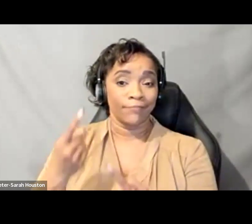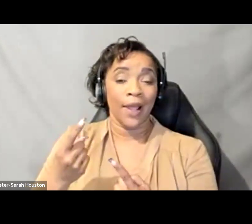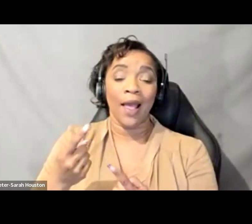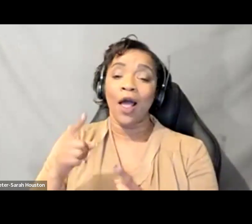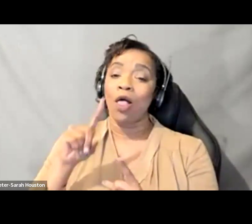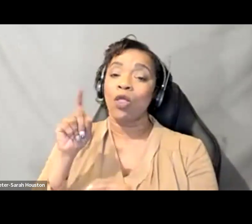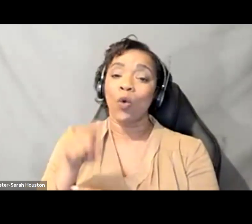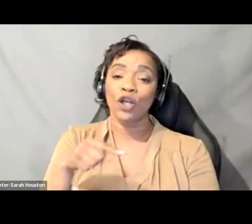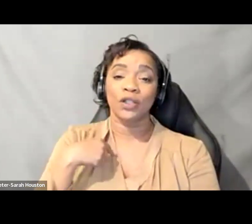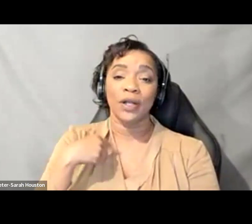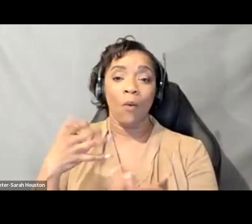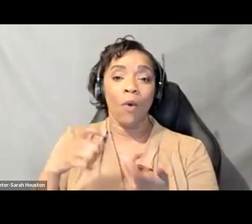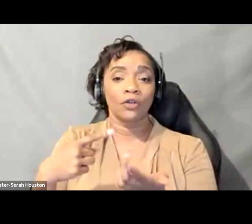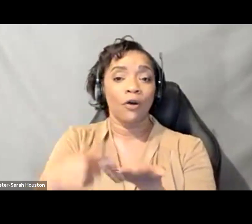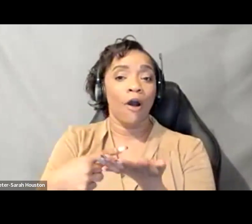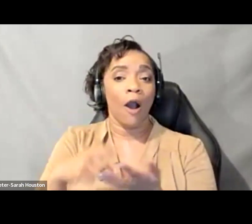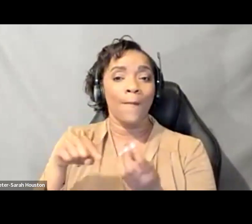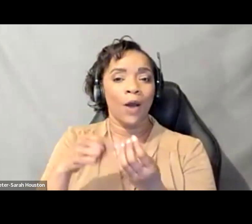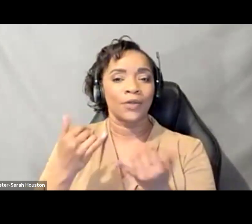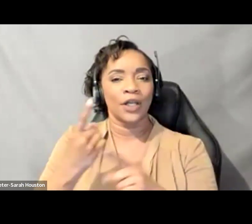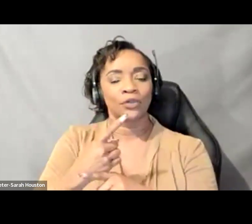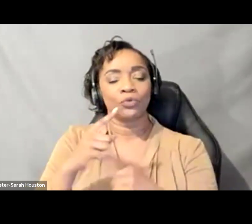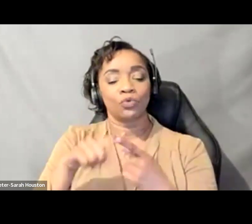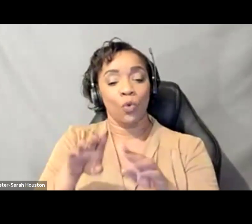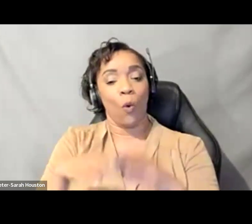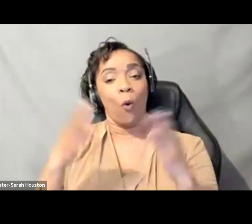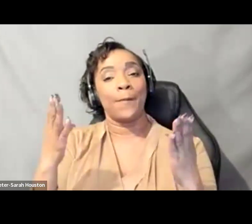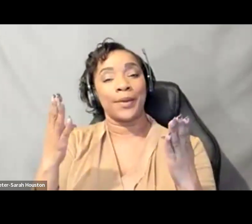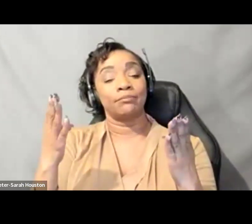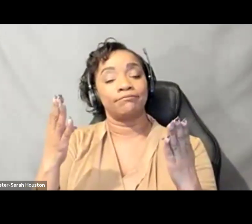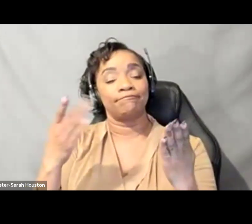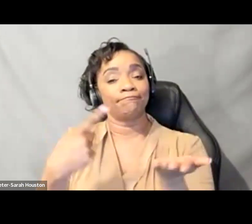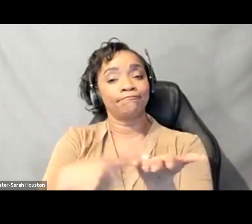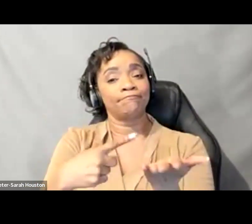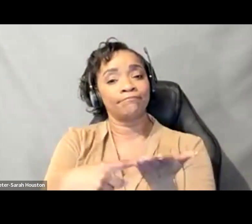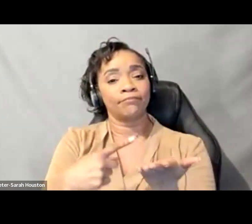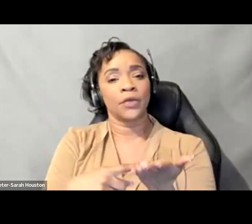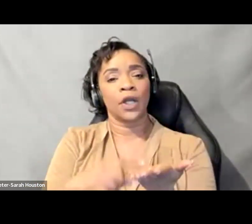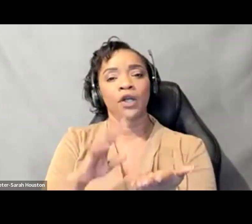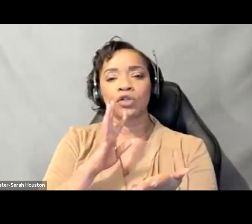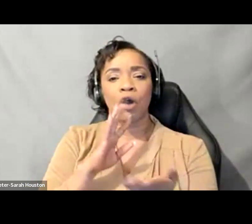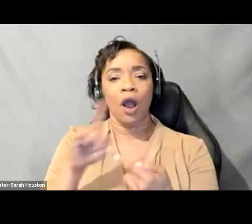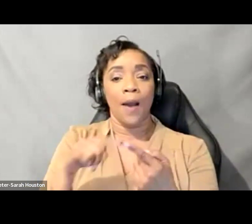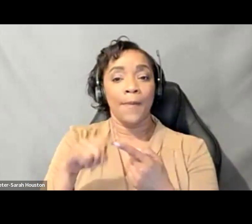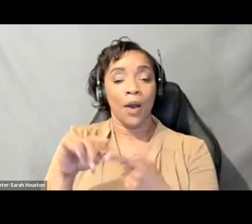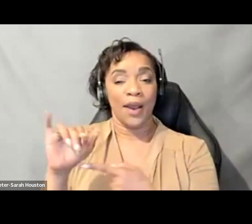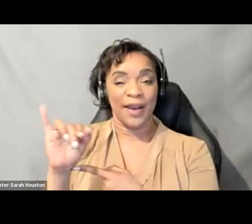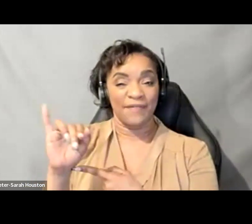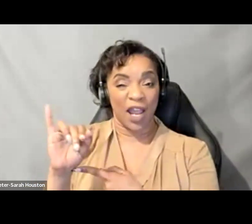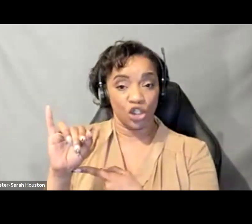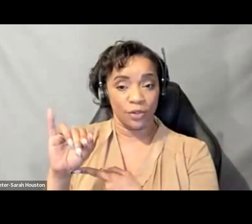about today to open things up with this very esteemed panel is to talk about infections,